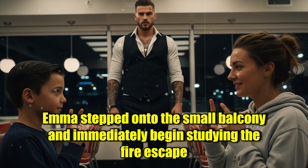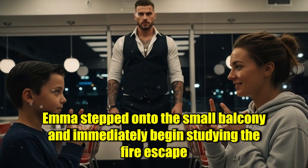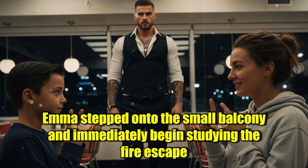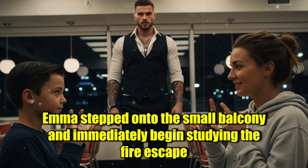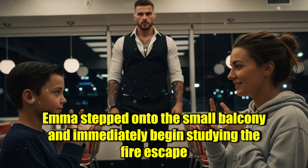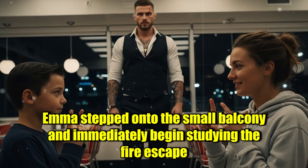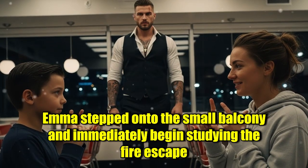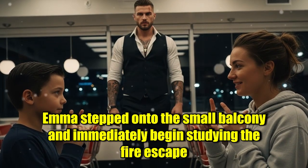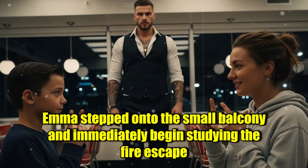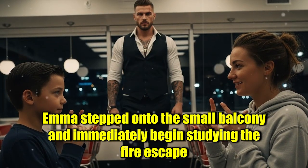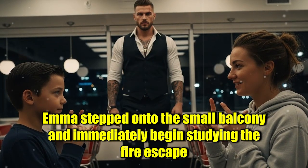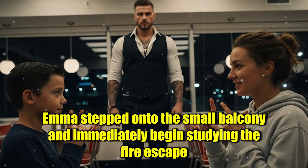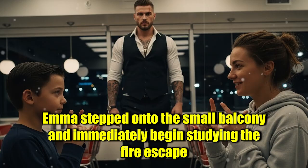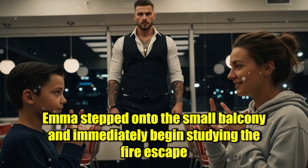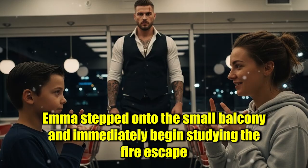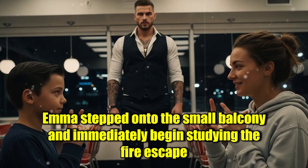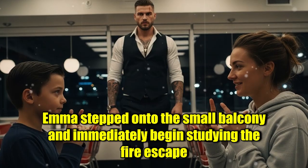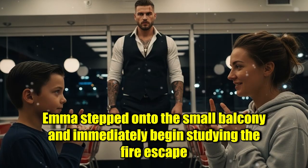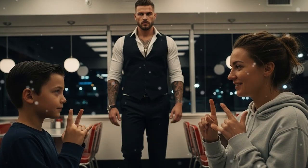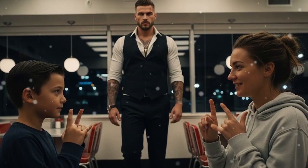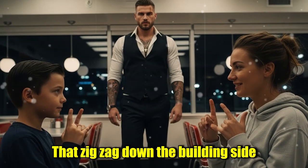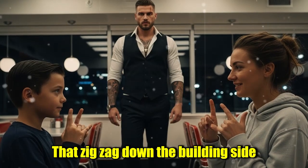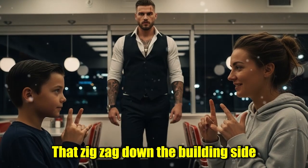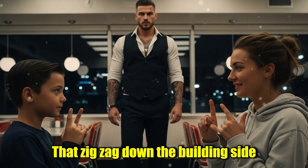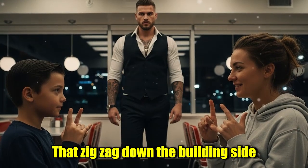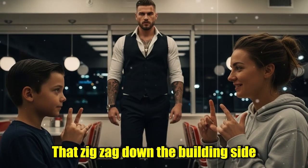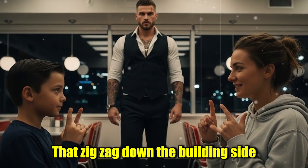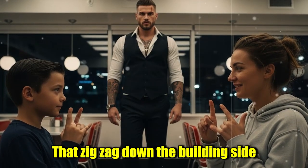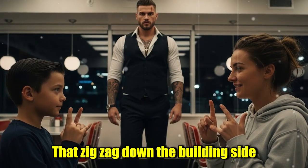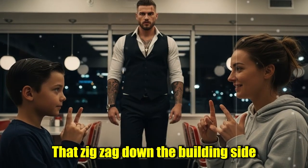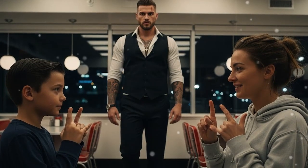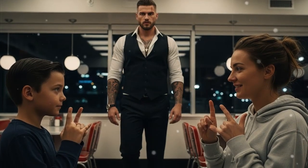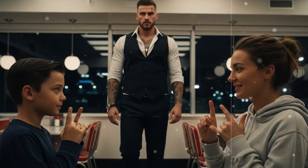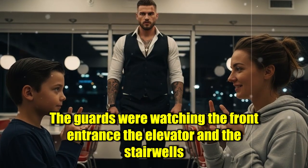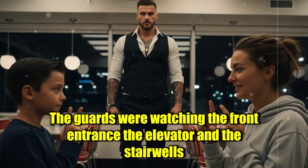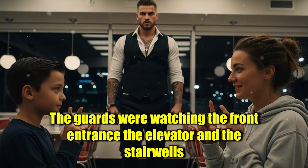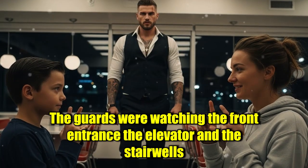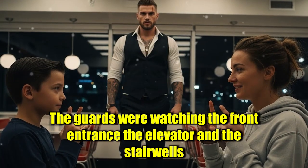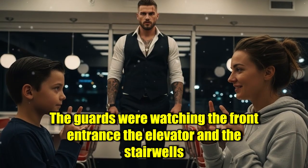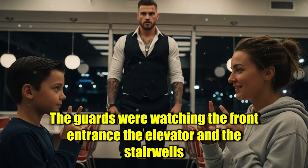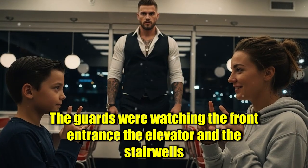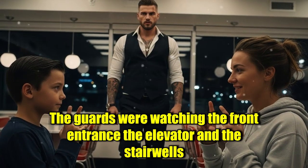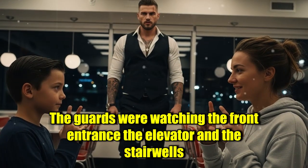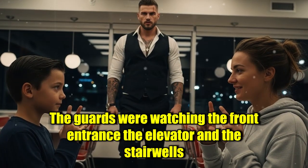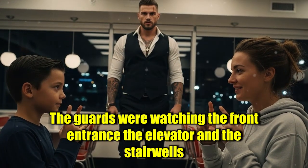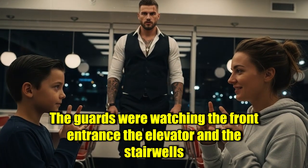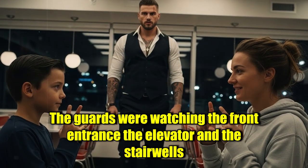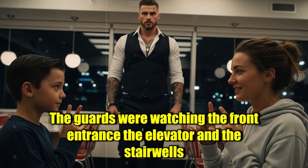and immediately began studying the fire escape that zigzagged down the building's side. The guards were watching the front entrance, the